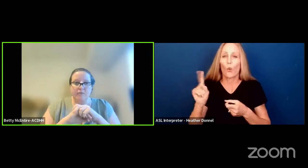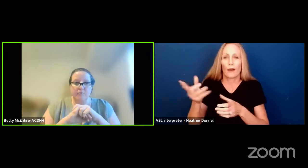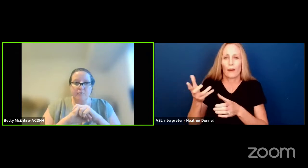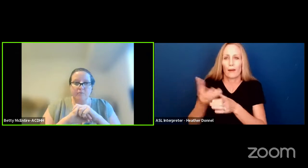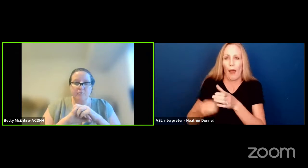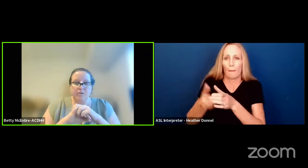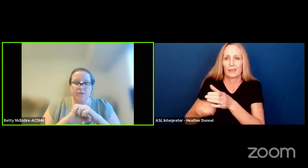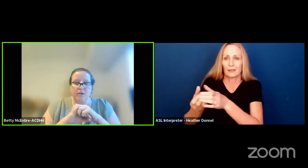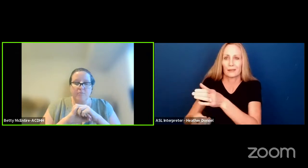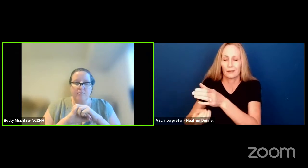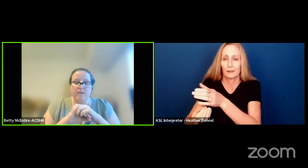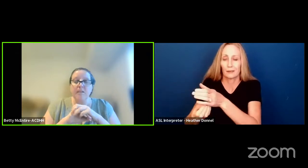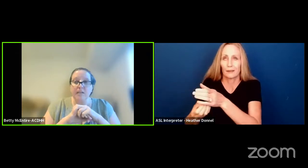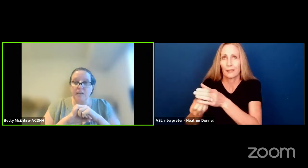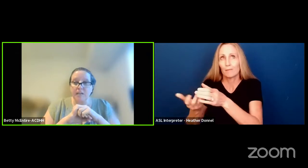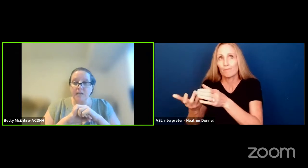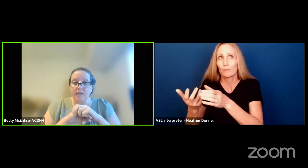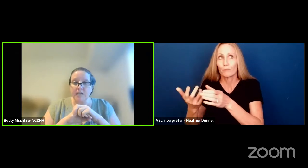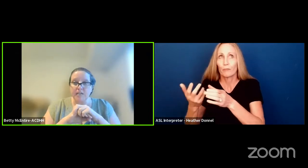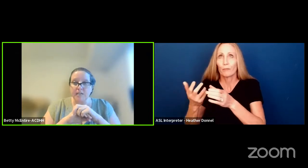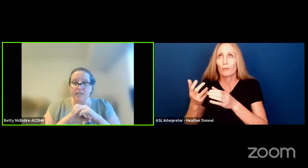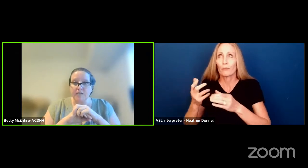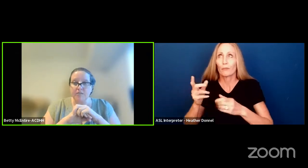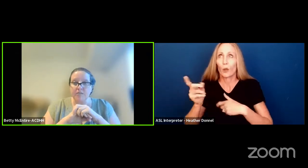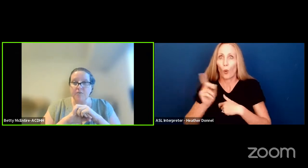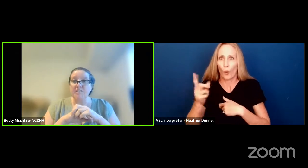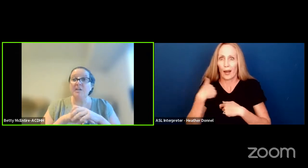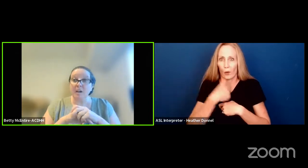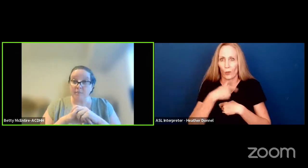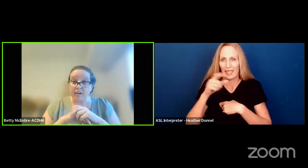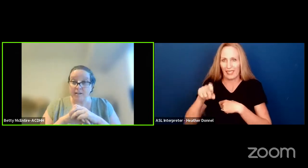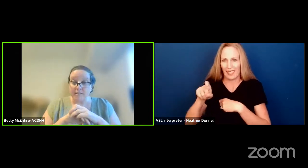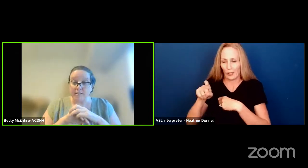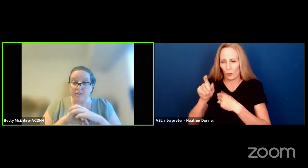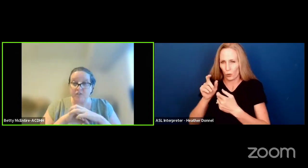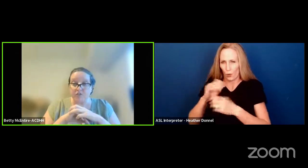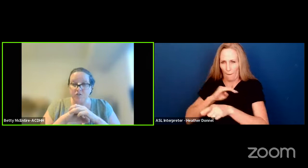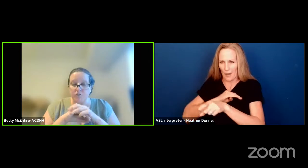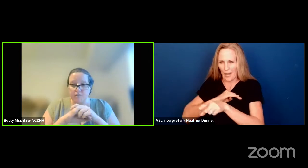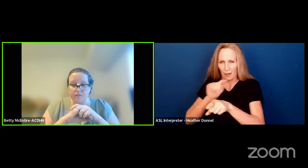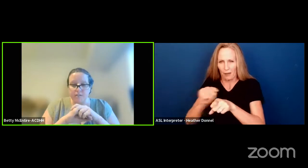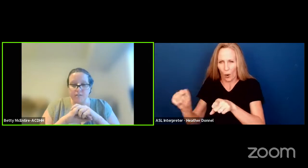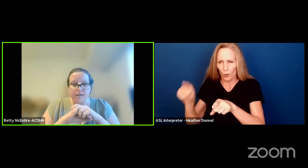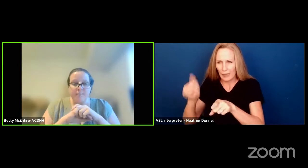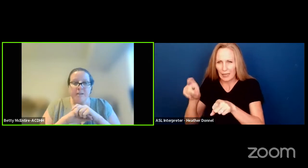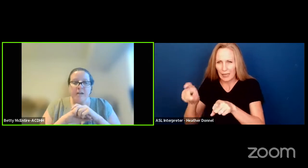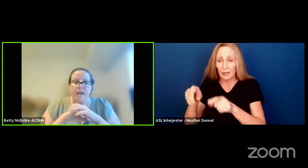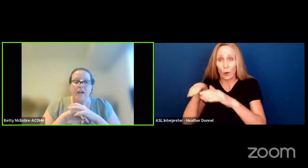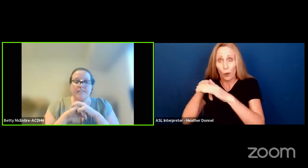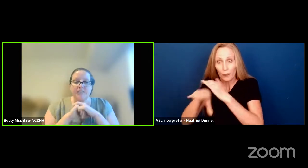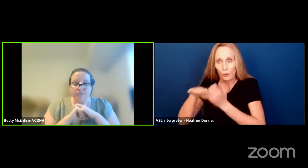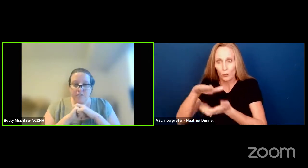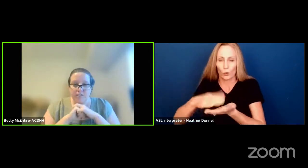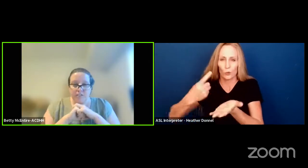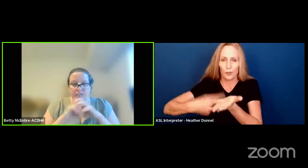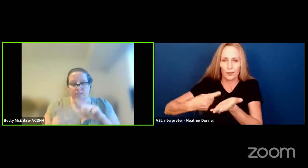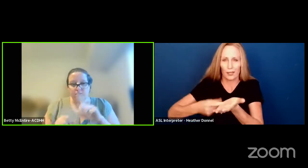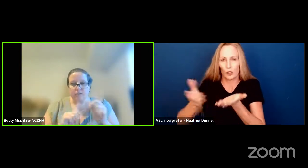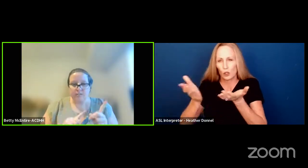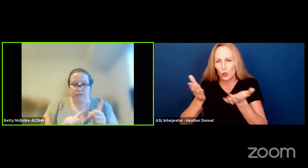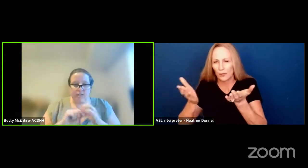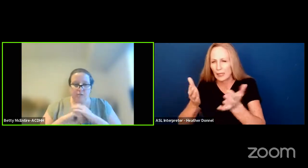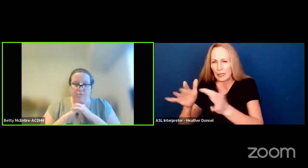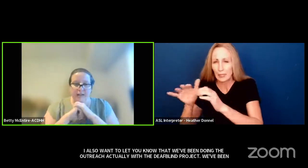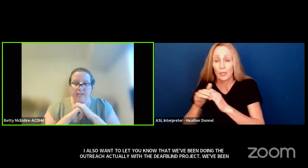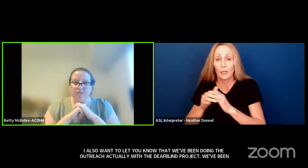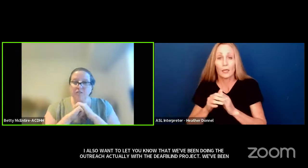be meeting and getting into the schools to talk about ACDHH services. Additionally, I do